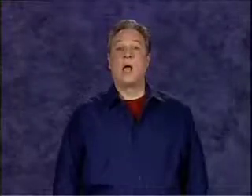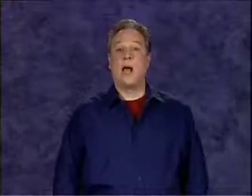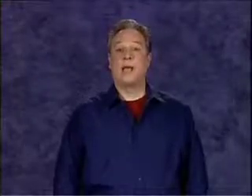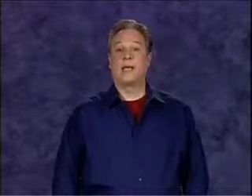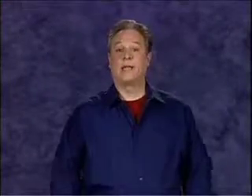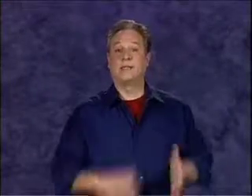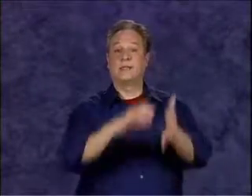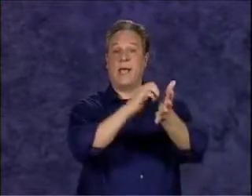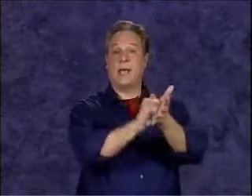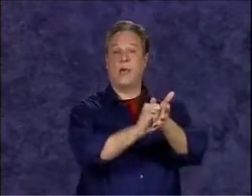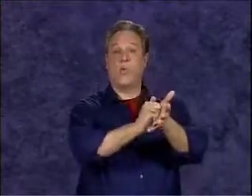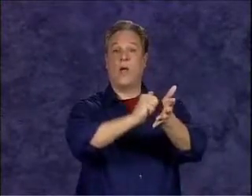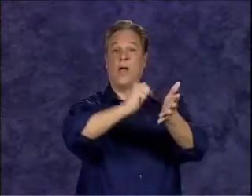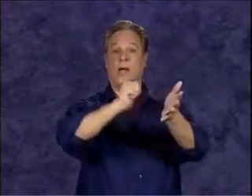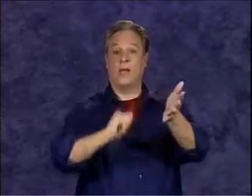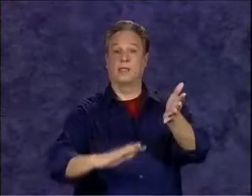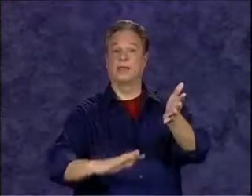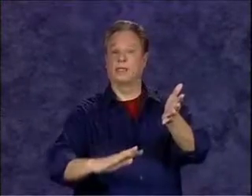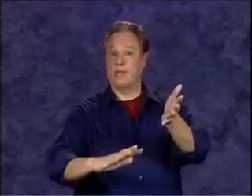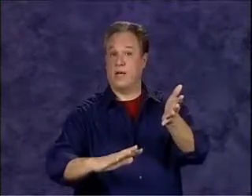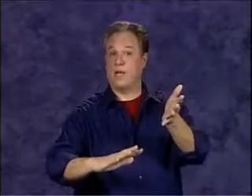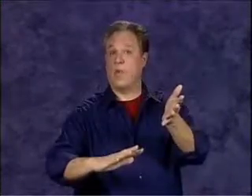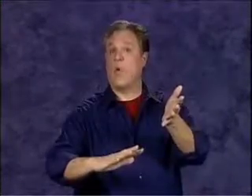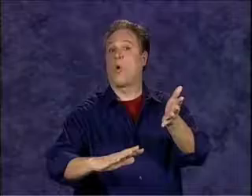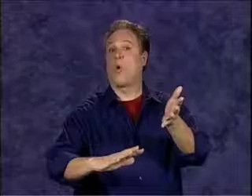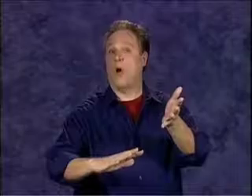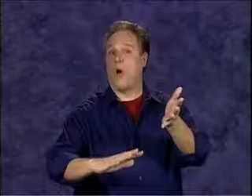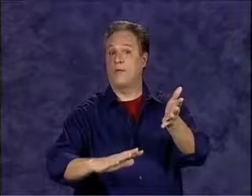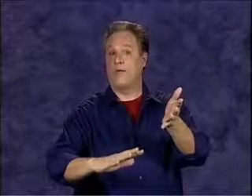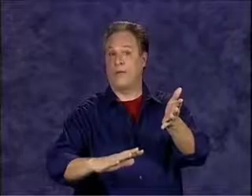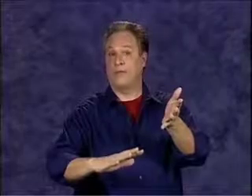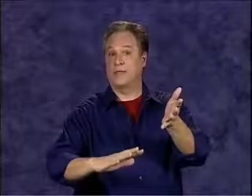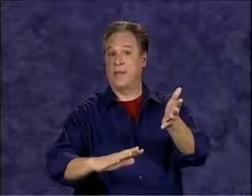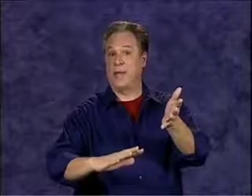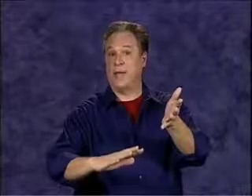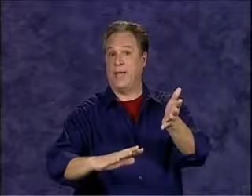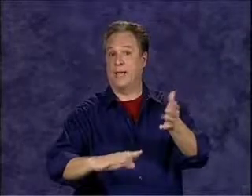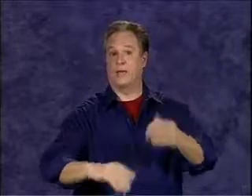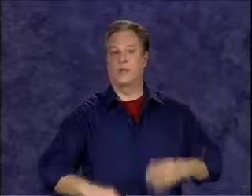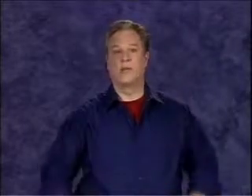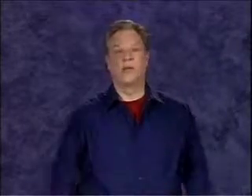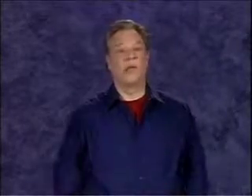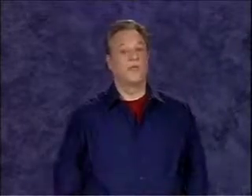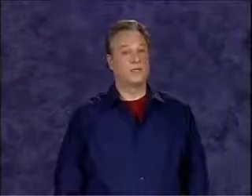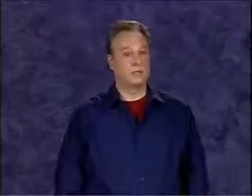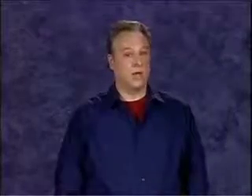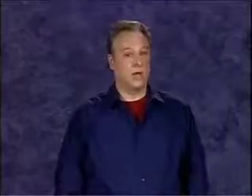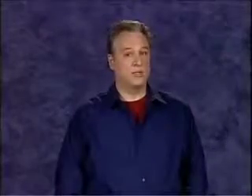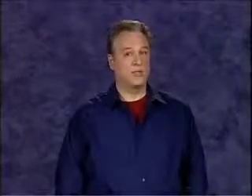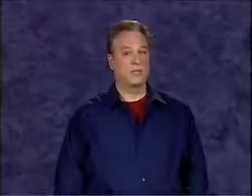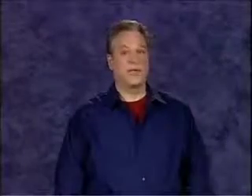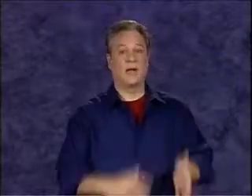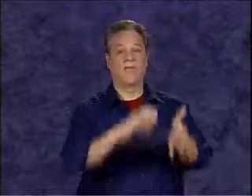I can take away some or all of the things in my hand. This is also the sign